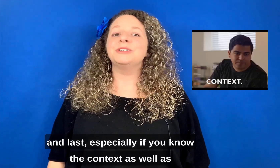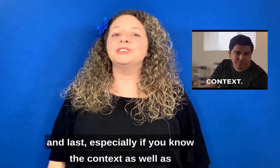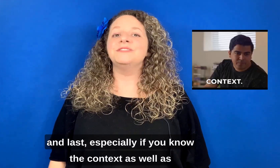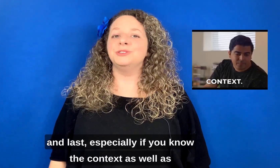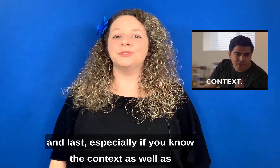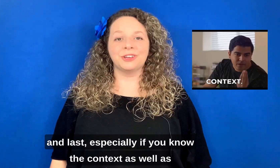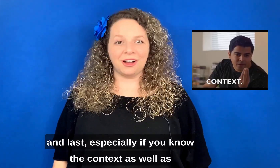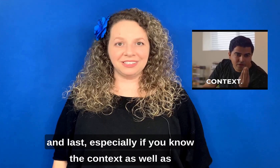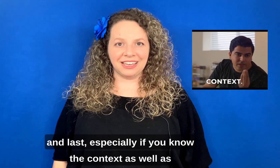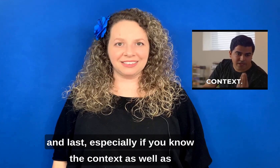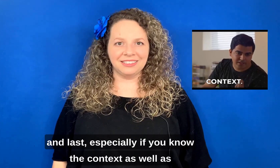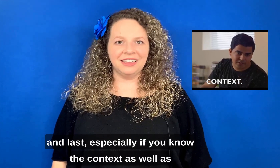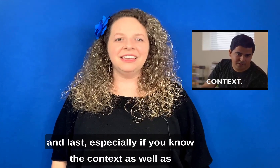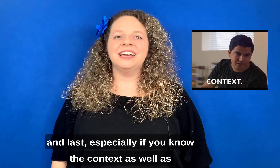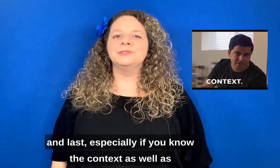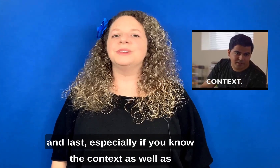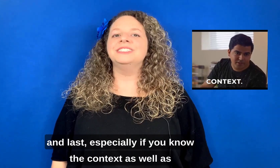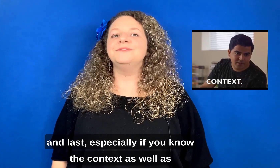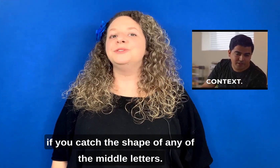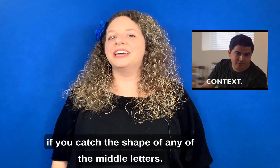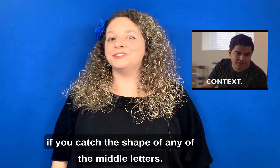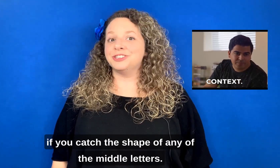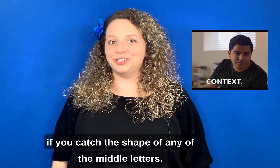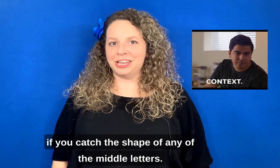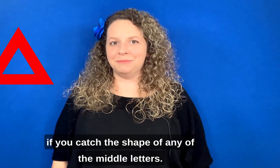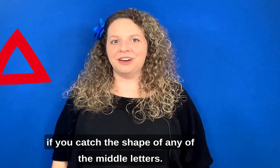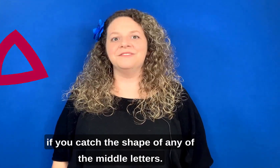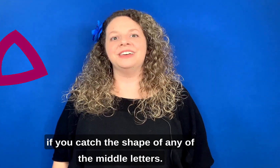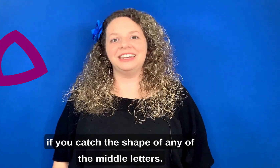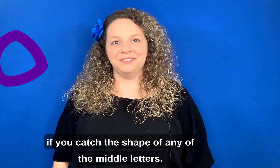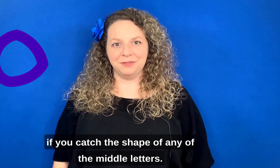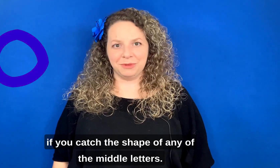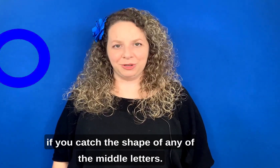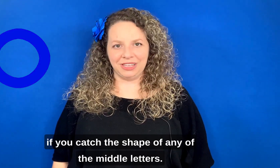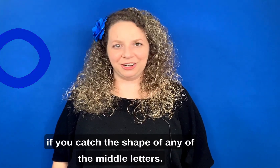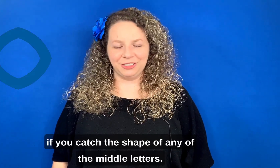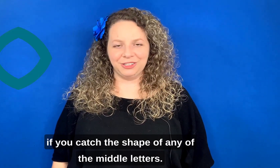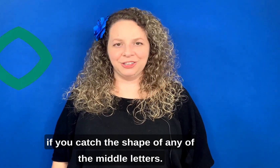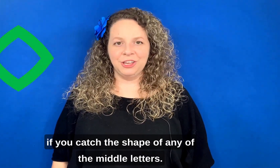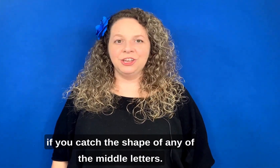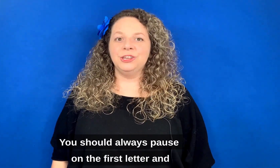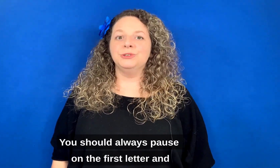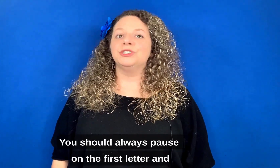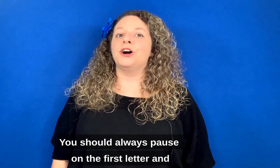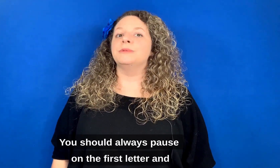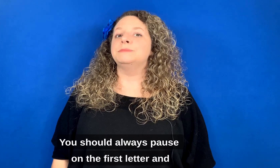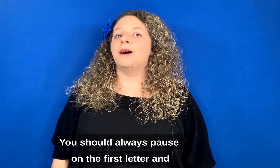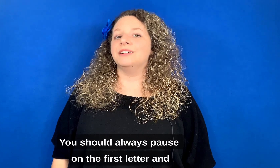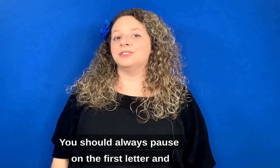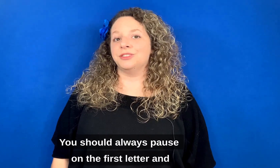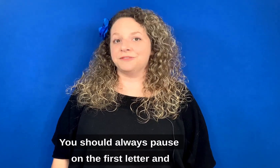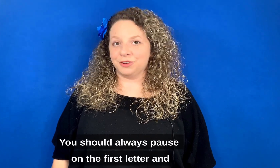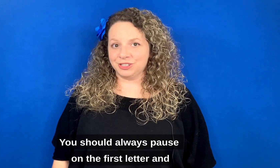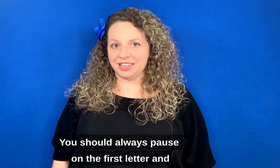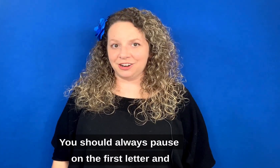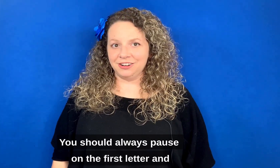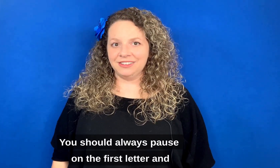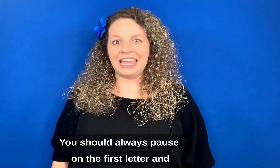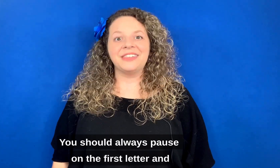especially if you know the context, as well as if you catch the shape of any of the middle letters. You should always pause on the first letter and